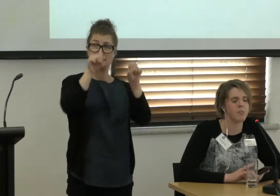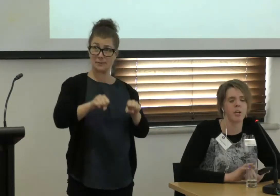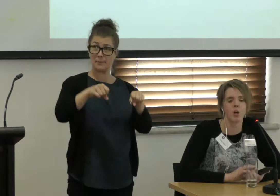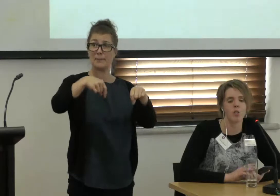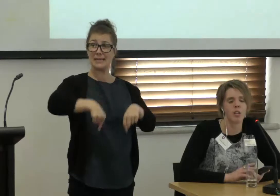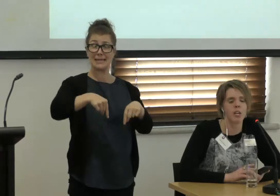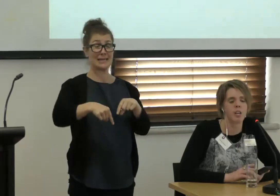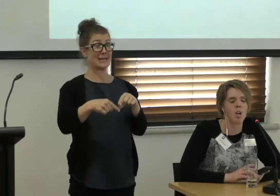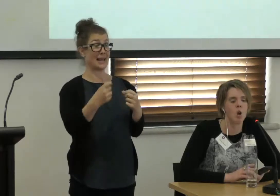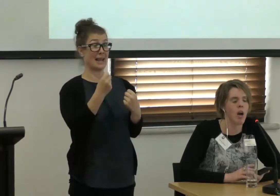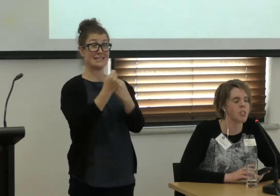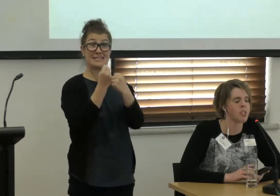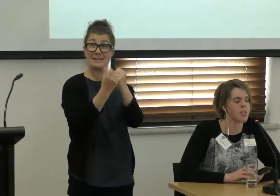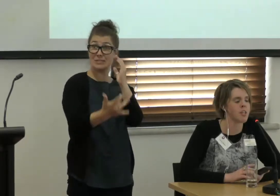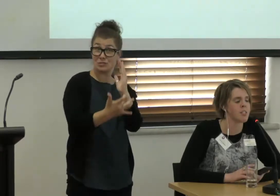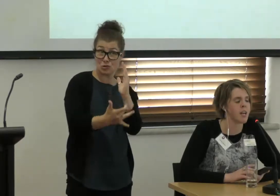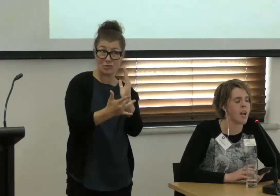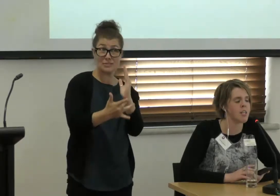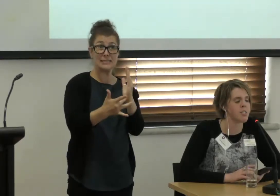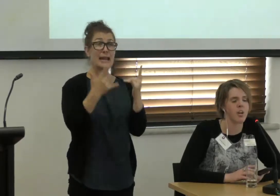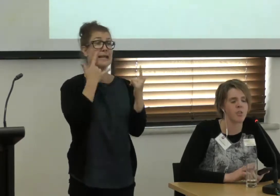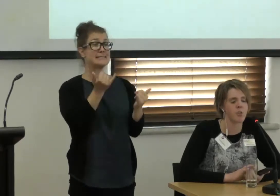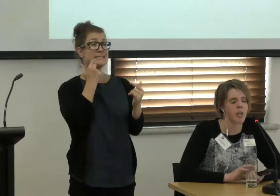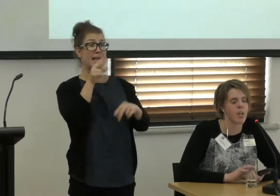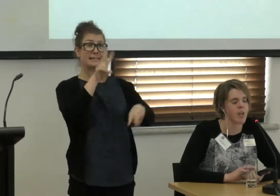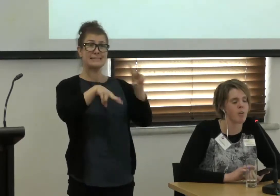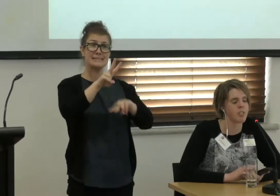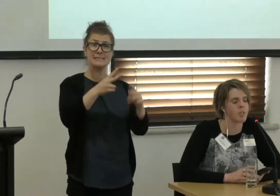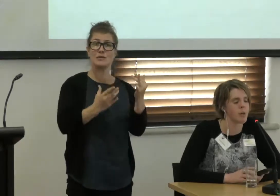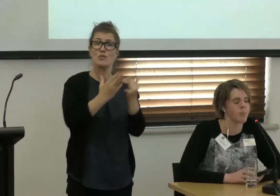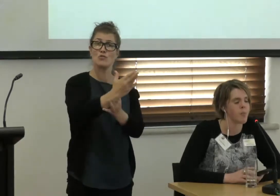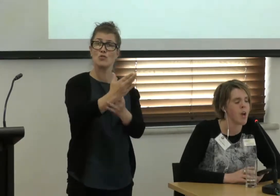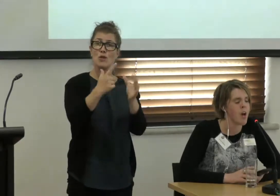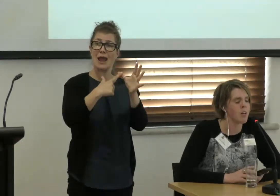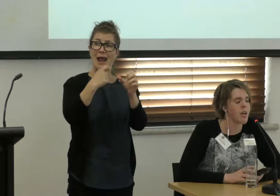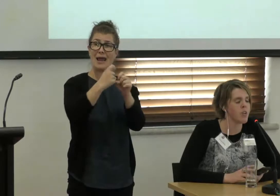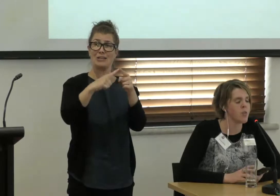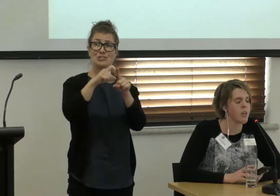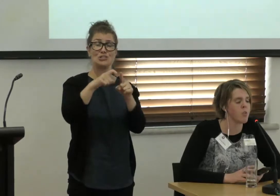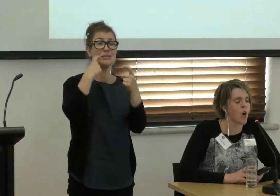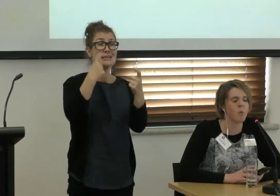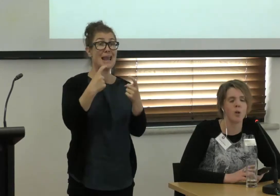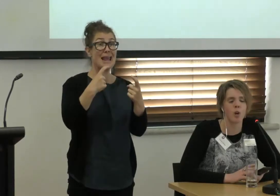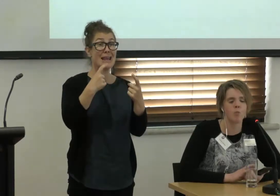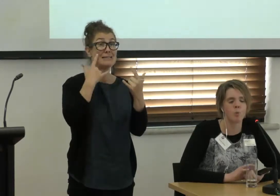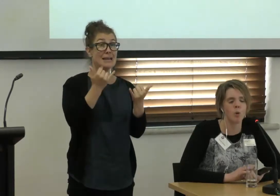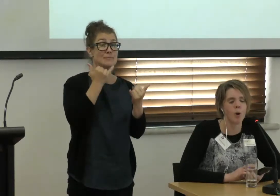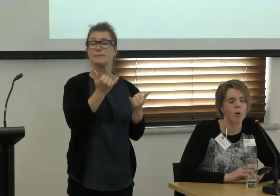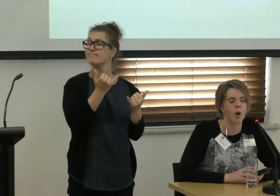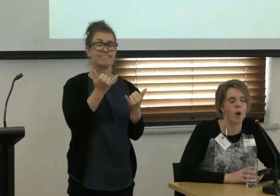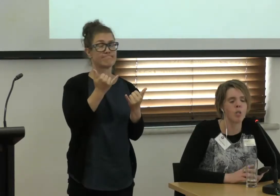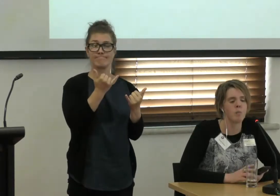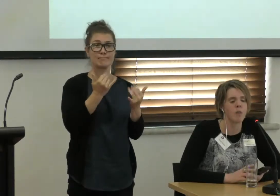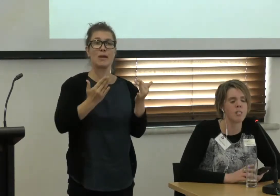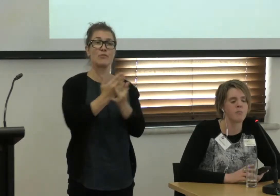assistive technology needs are not actually assessed at any stage during an aged care assessment. And the entry-level Commonwealth Home Support